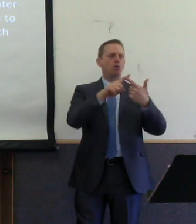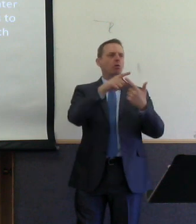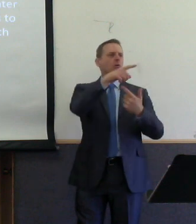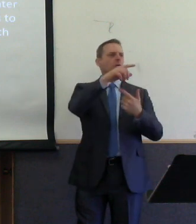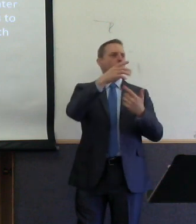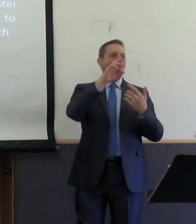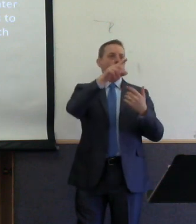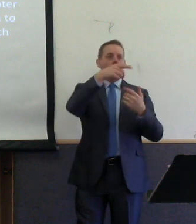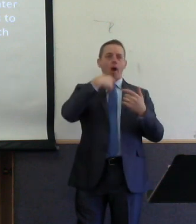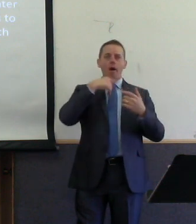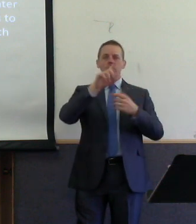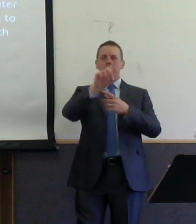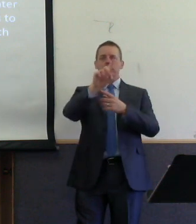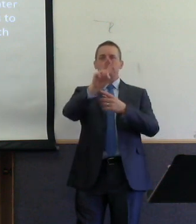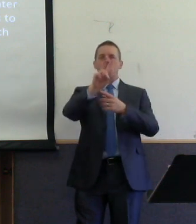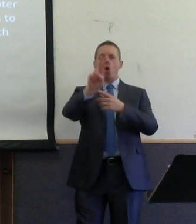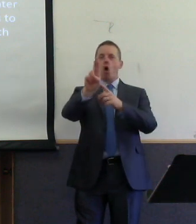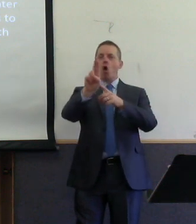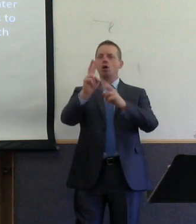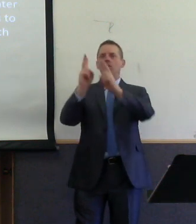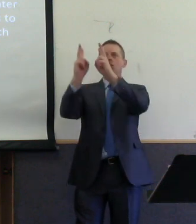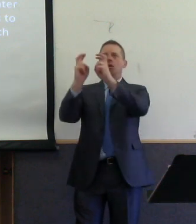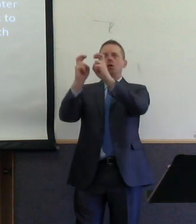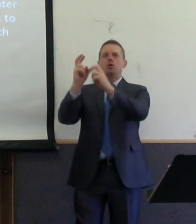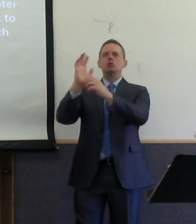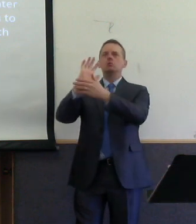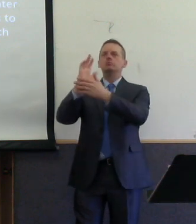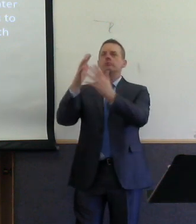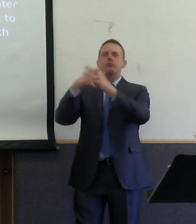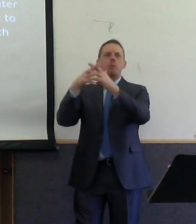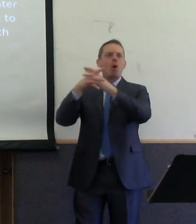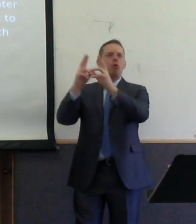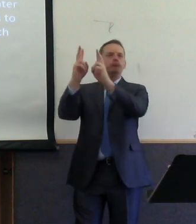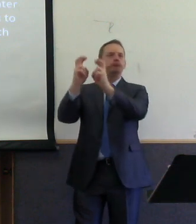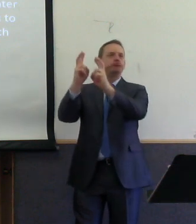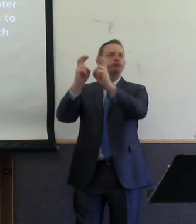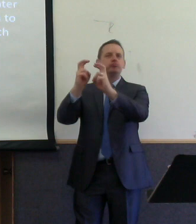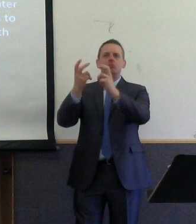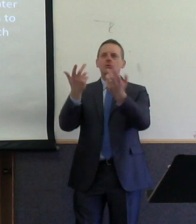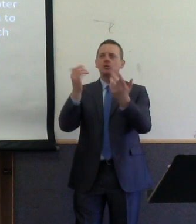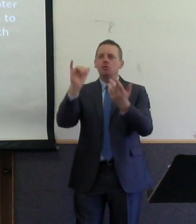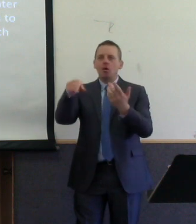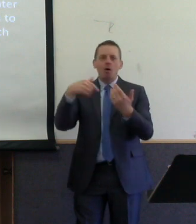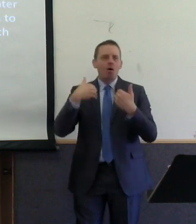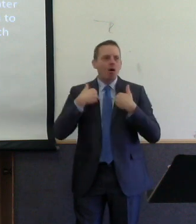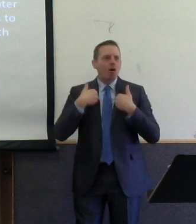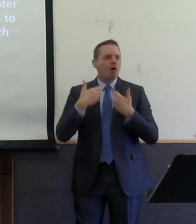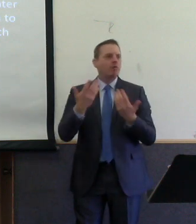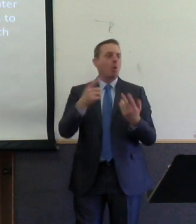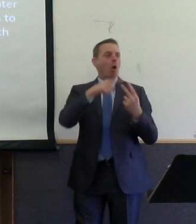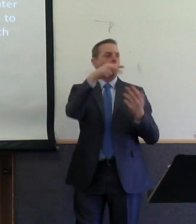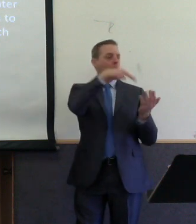it every now. I can beat the officer. So I can walk you in the line.